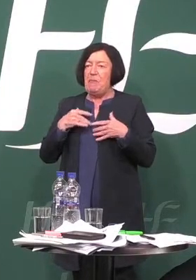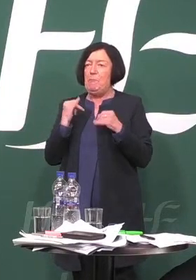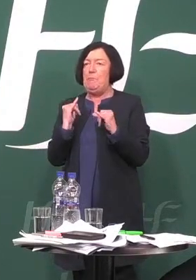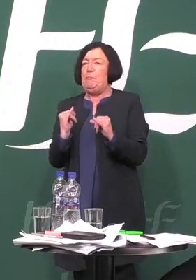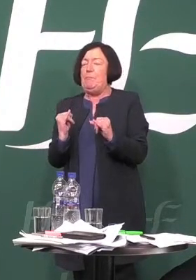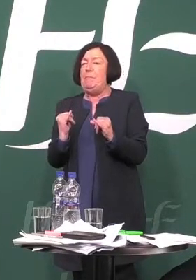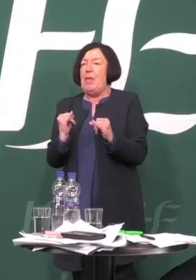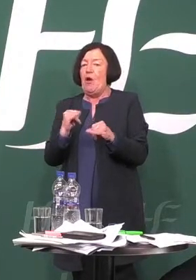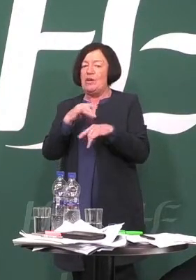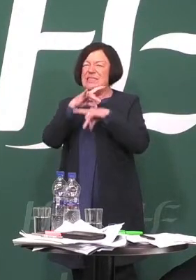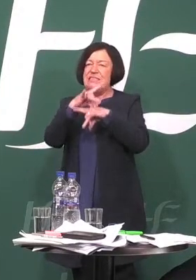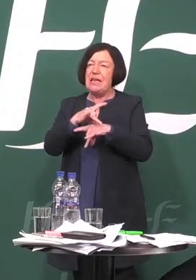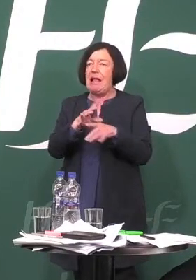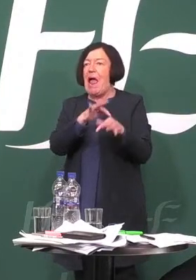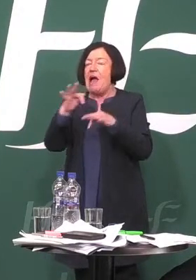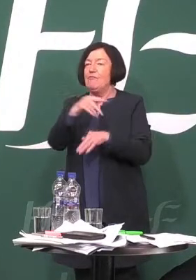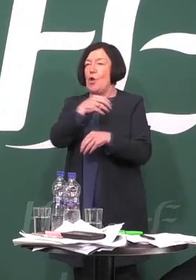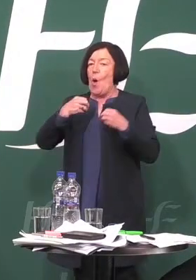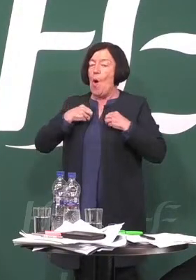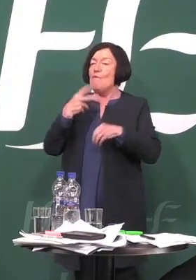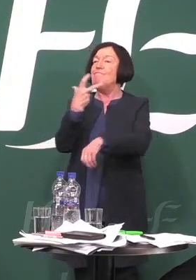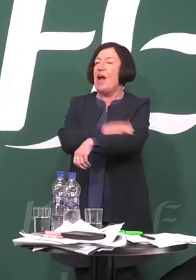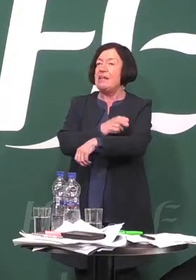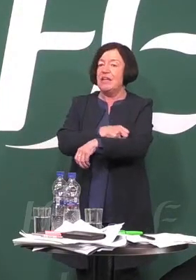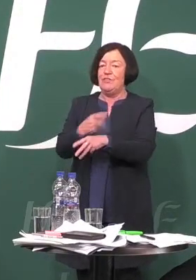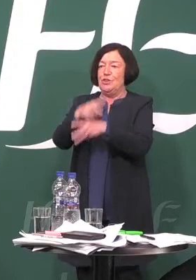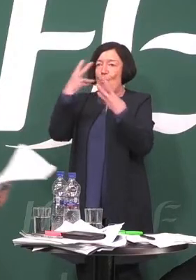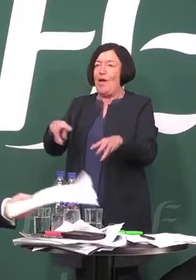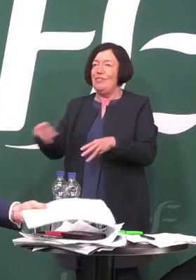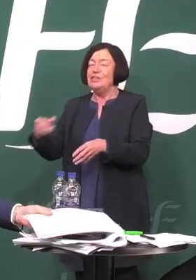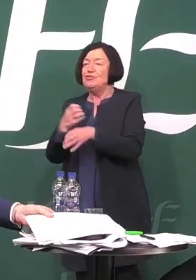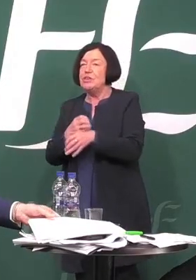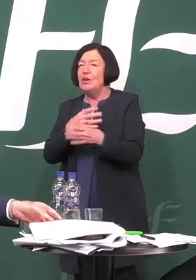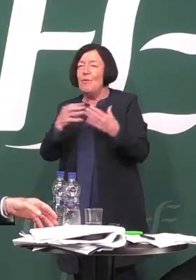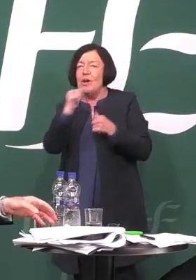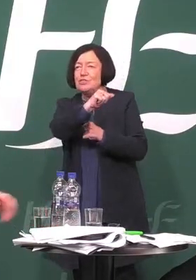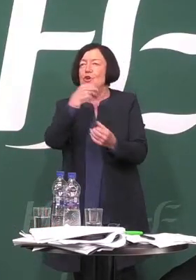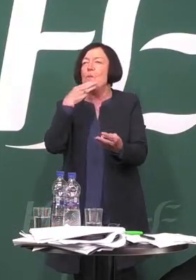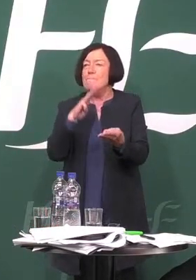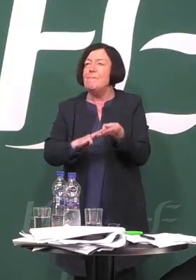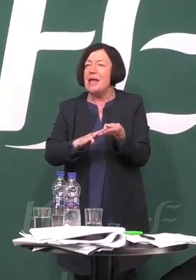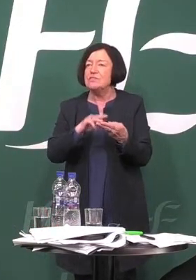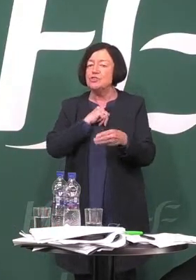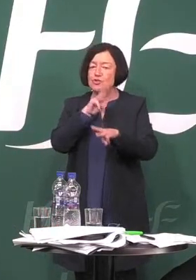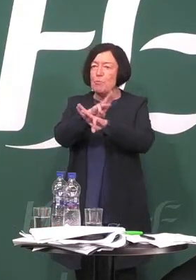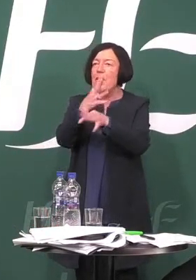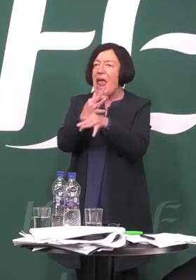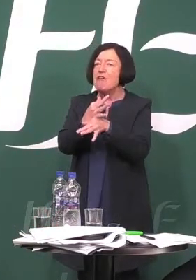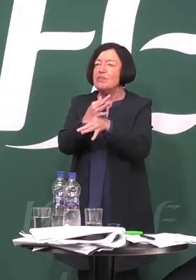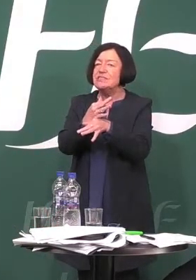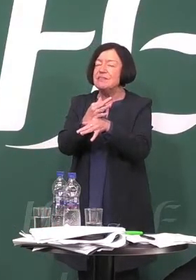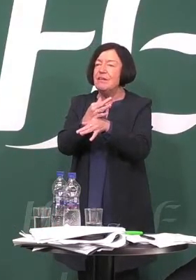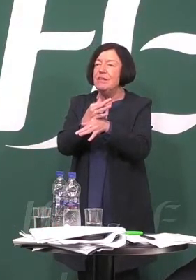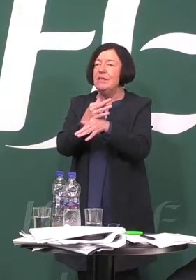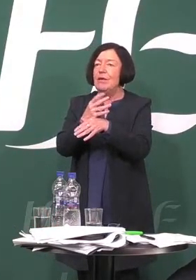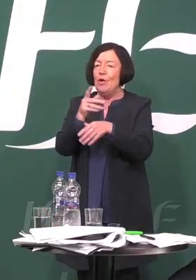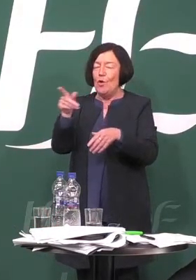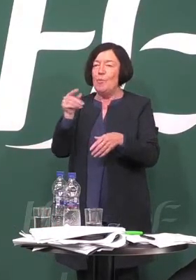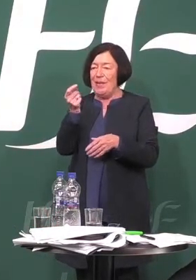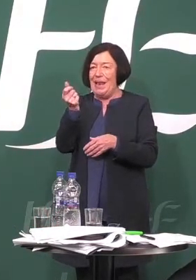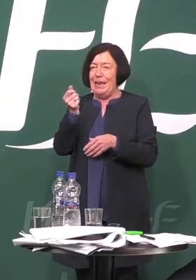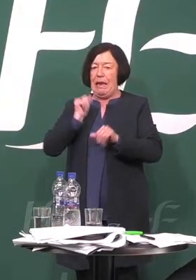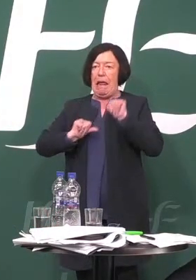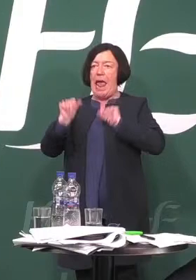bad or felt a bit sick after their own vaccine and they don't want that for their children. What would your message be to parents out there who would be a little